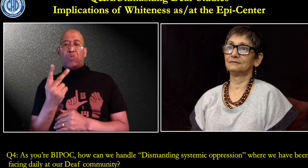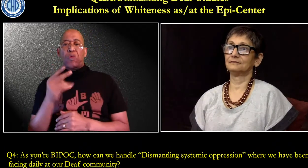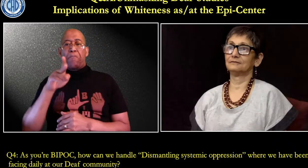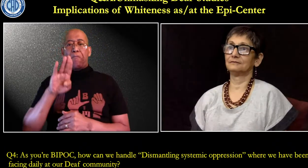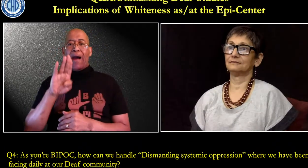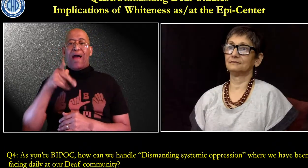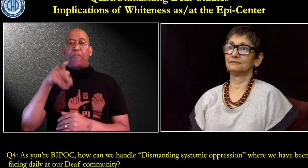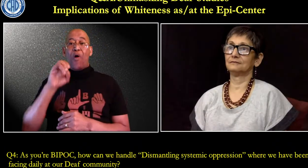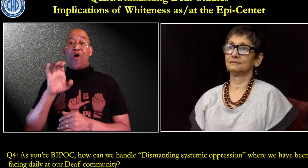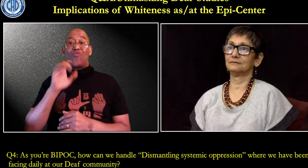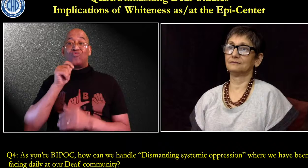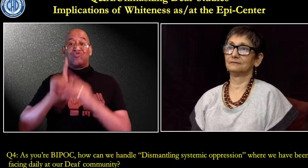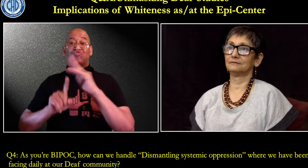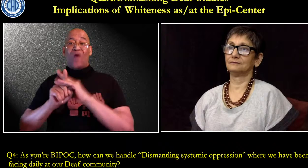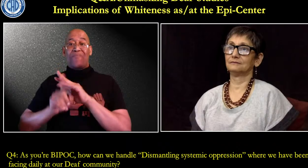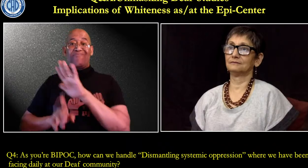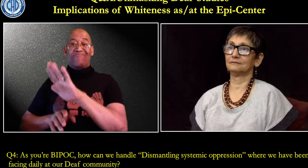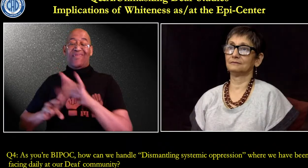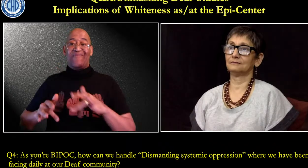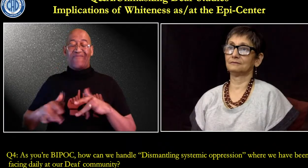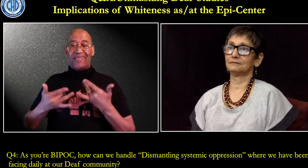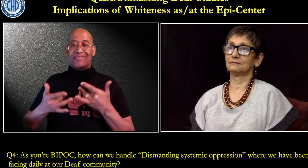organizations.